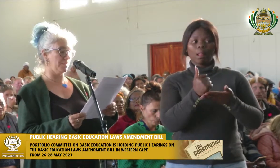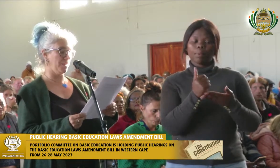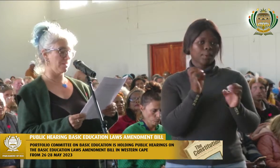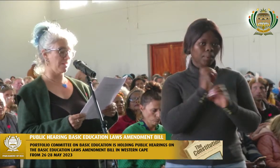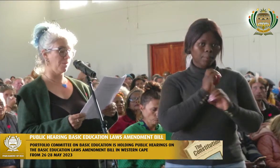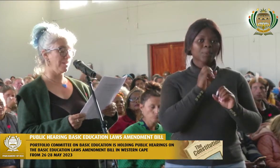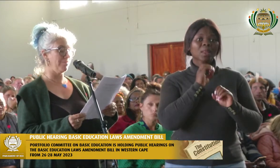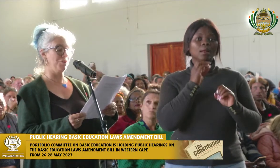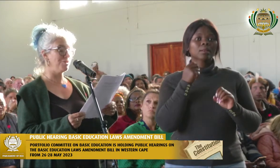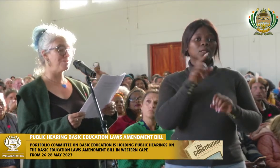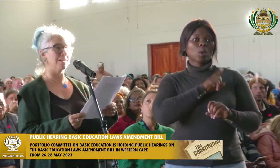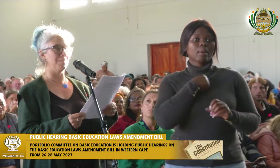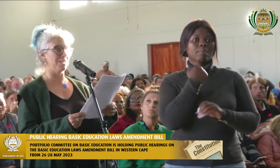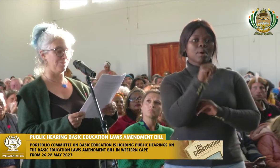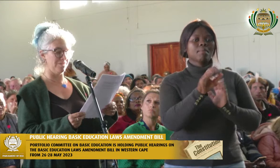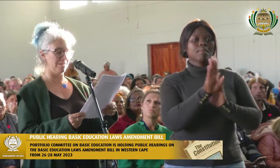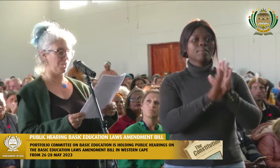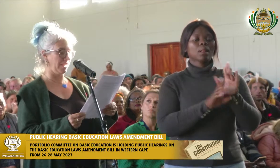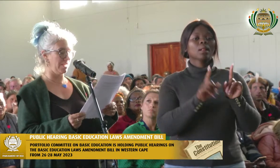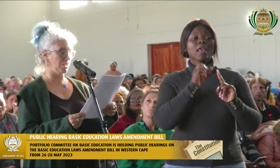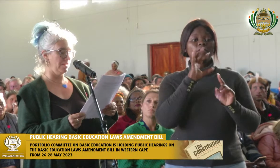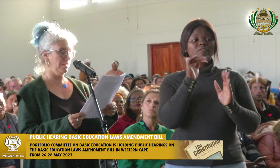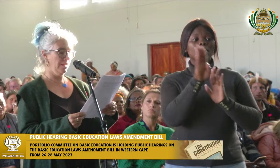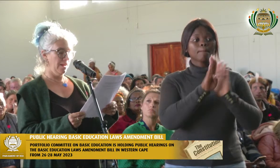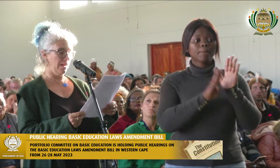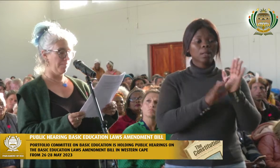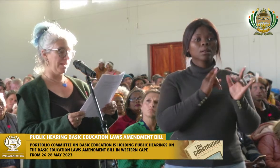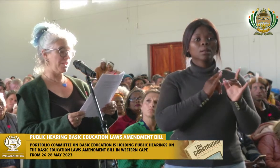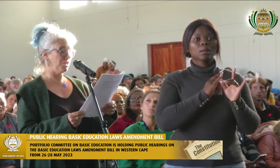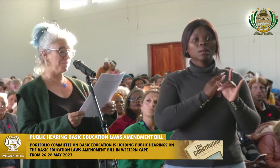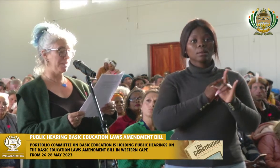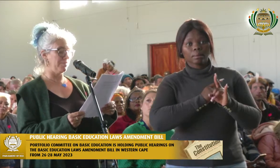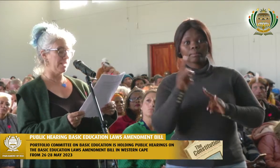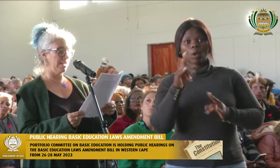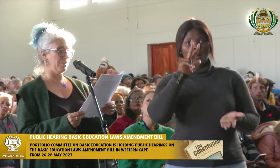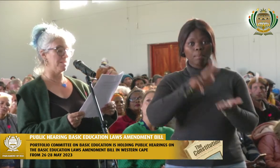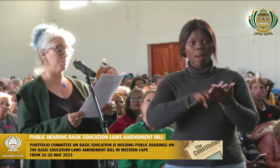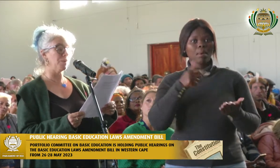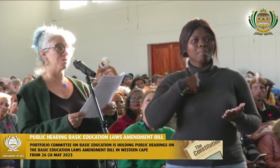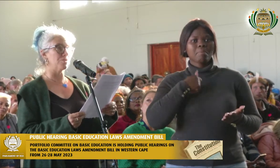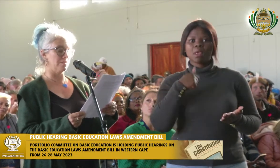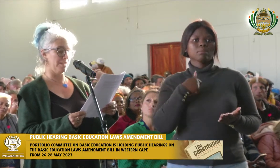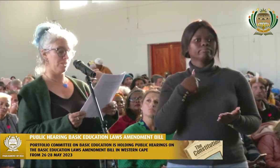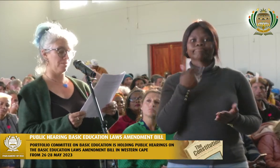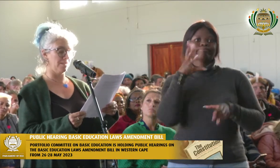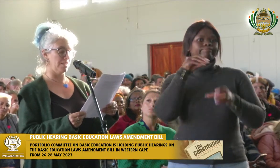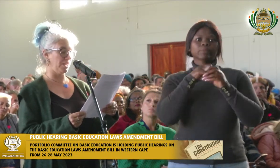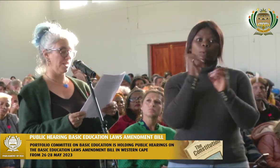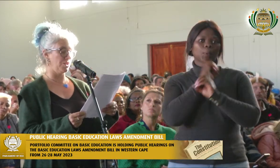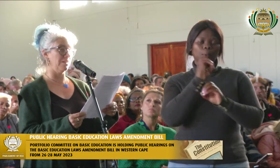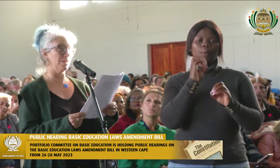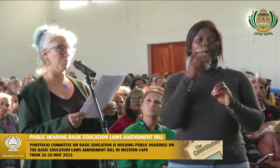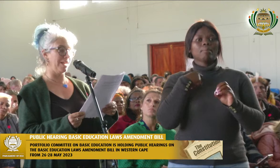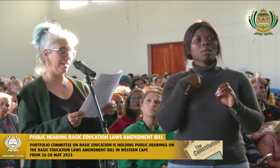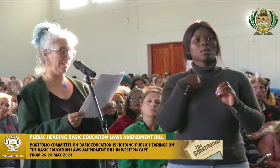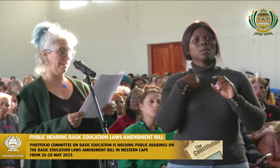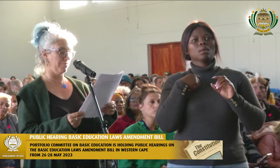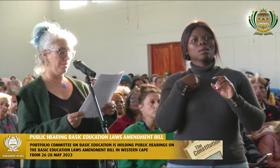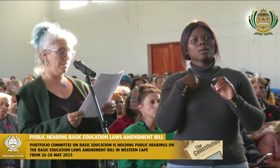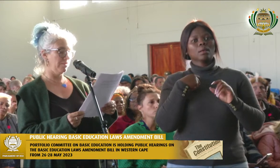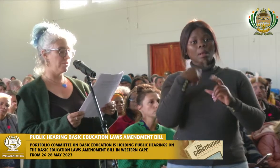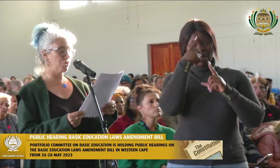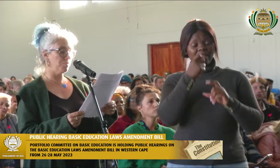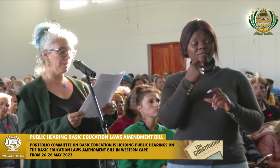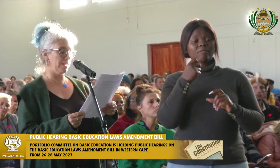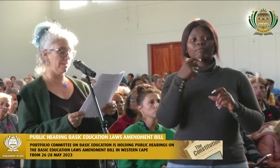bill gets passed, I will have no say in my children's education. I do not believe that anyone has more interest in my children's education than what I